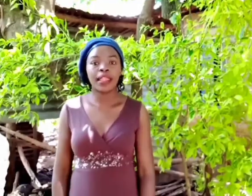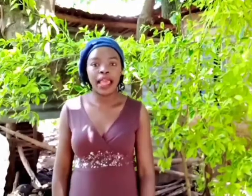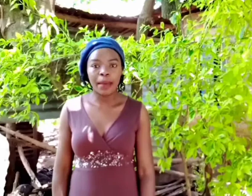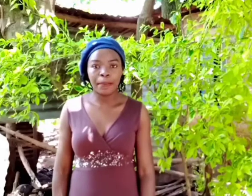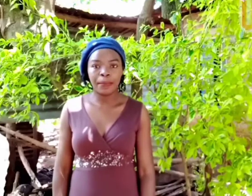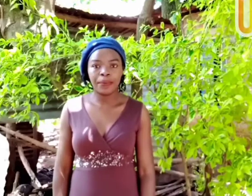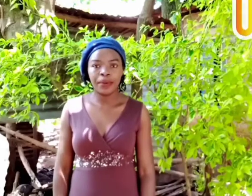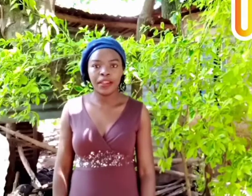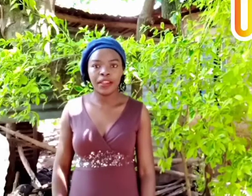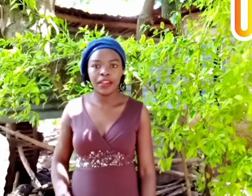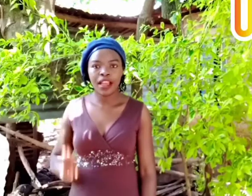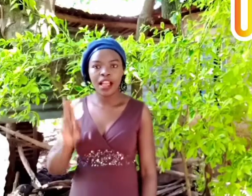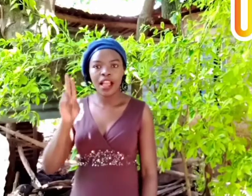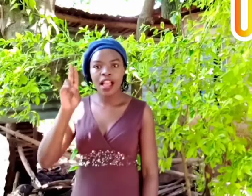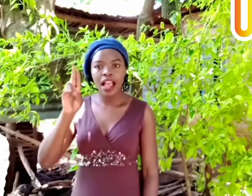Up. Up.